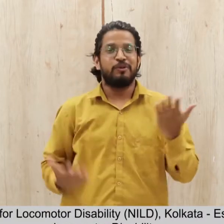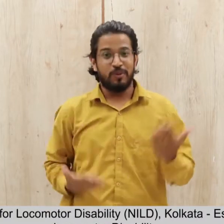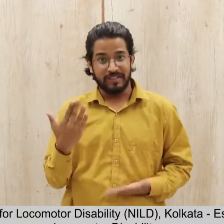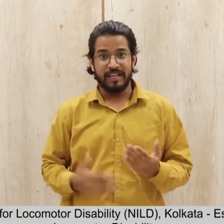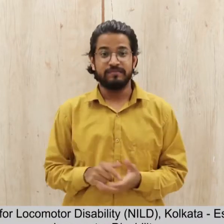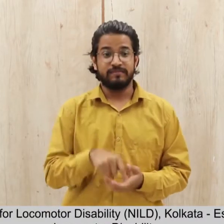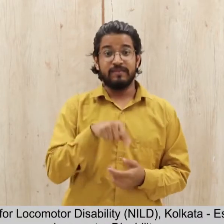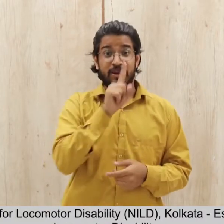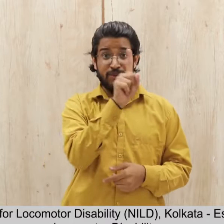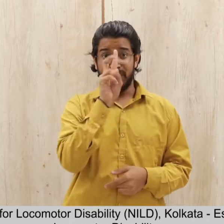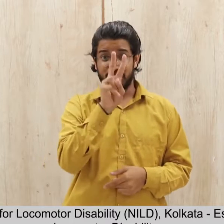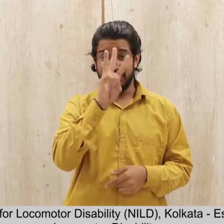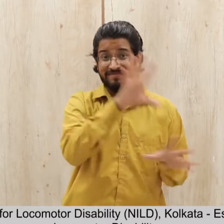NILD, Kolkata, established in